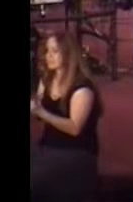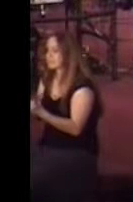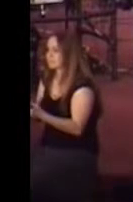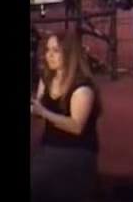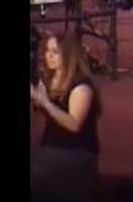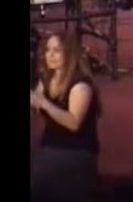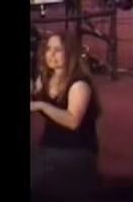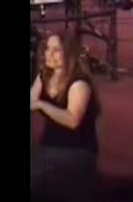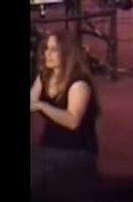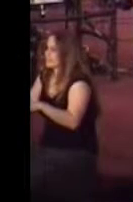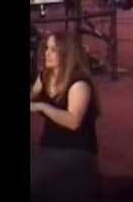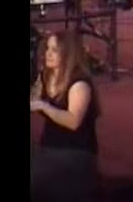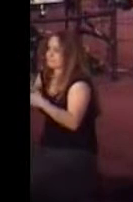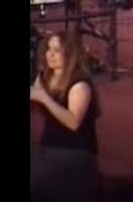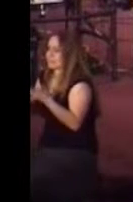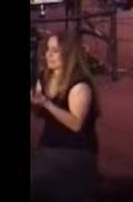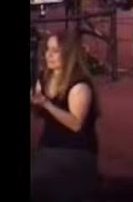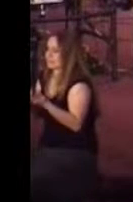family asks, why?